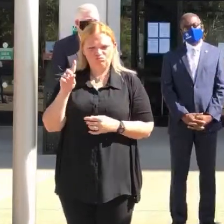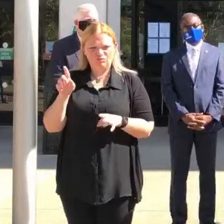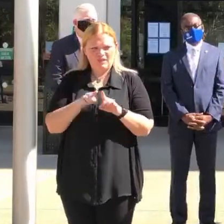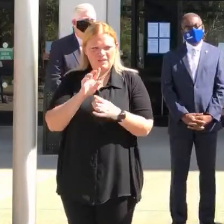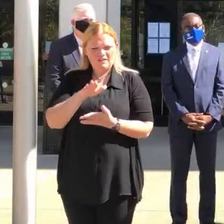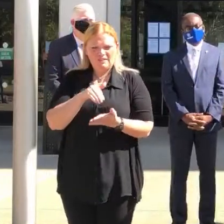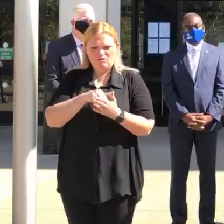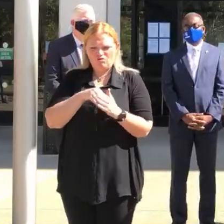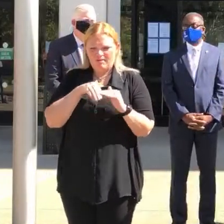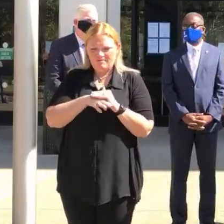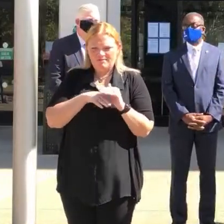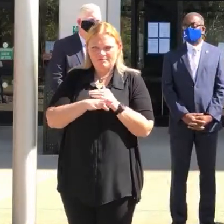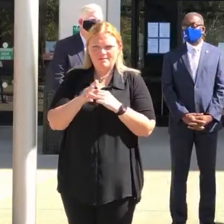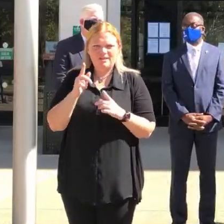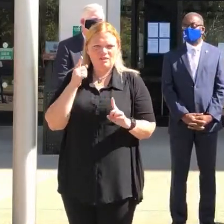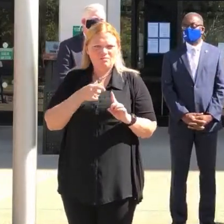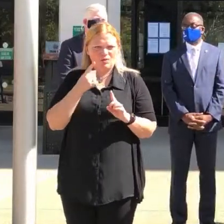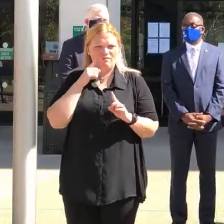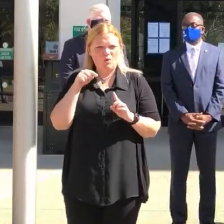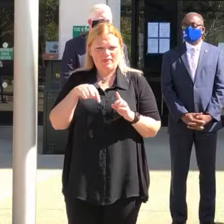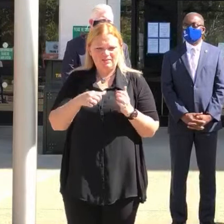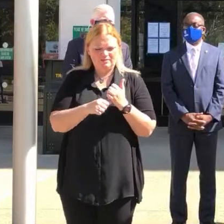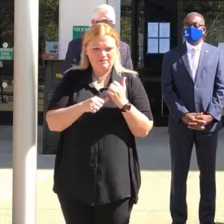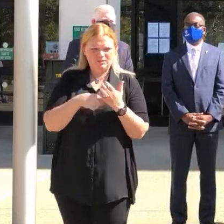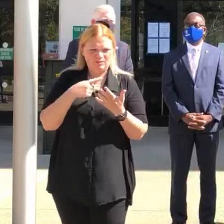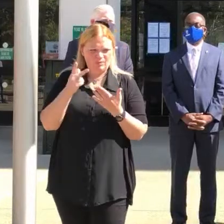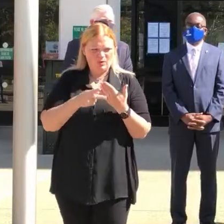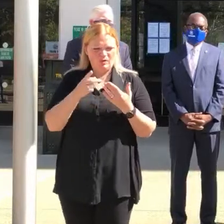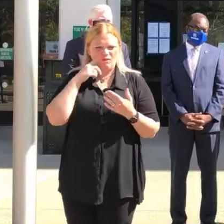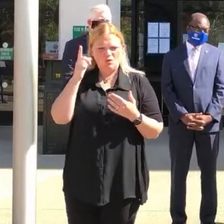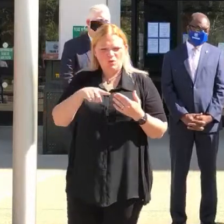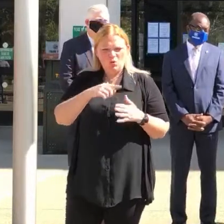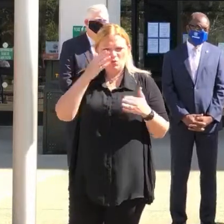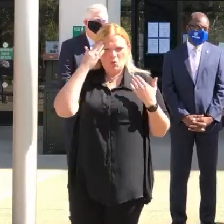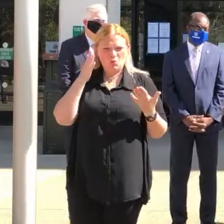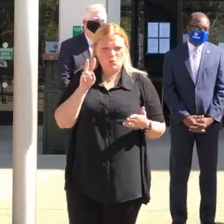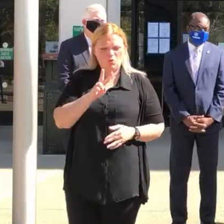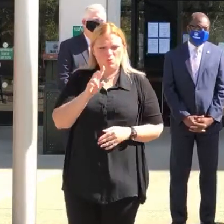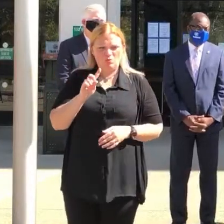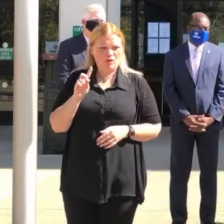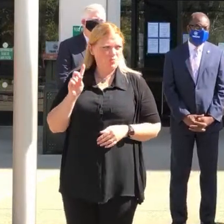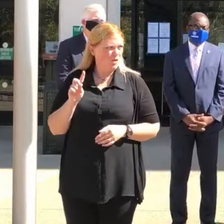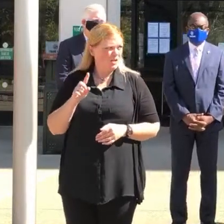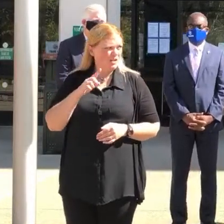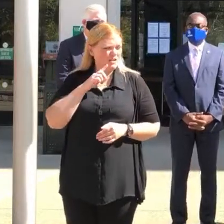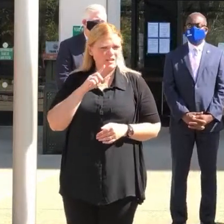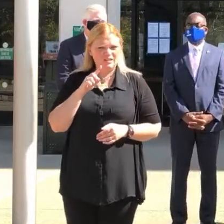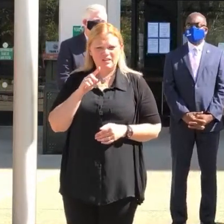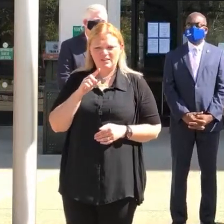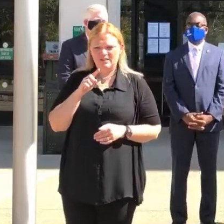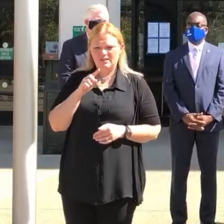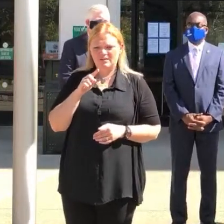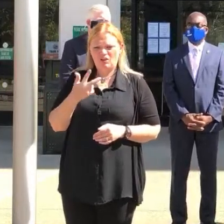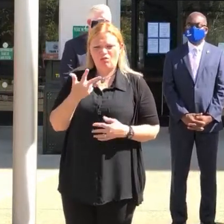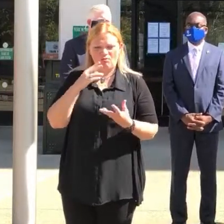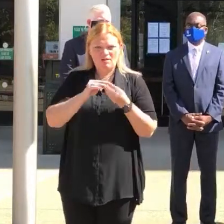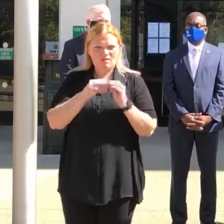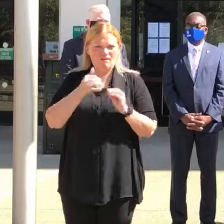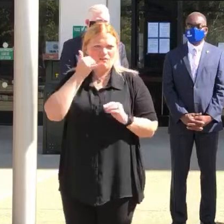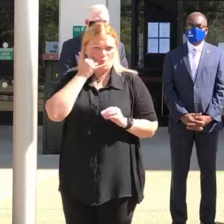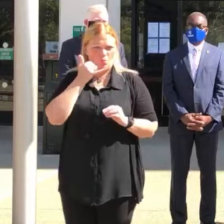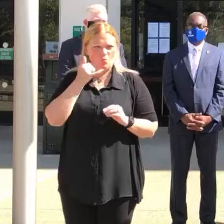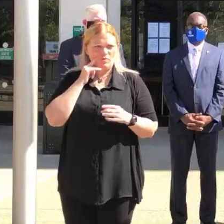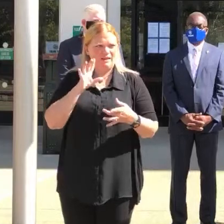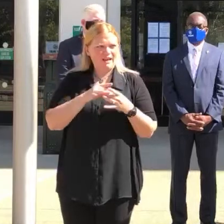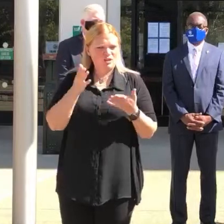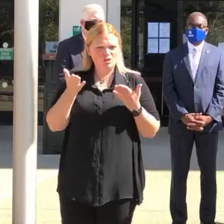intake point for this rental and mortgage assistance program. For those of you that don't know, 211 is a 3-digit phone number that connects people to